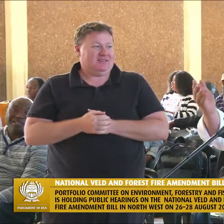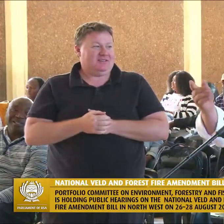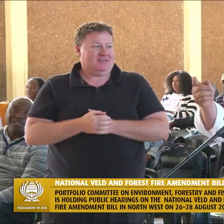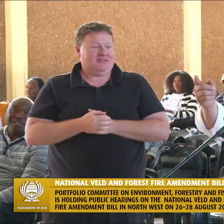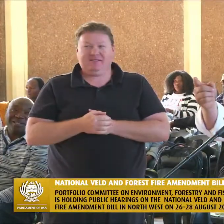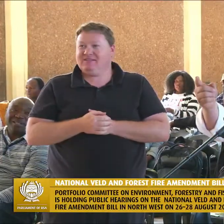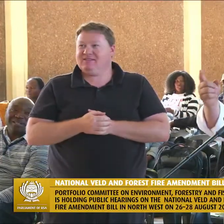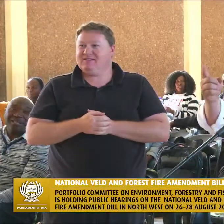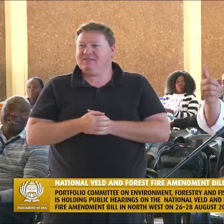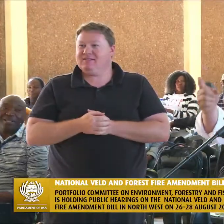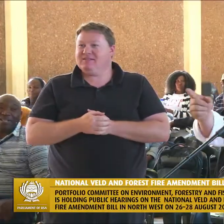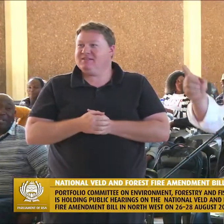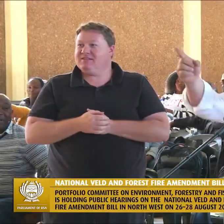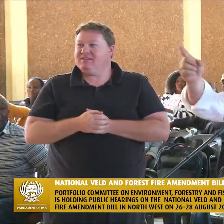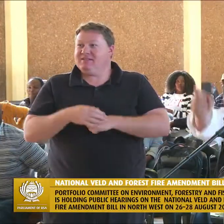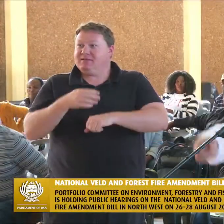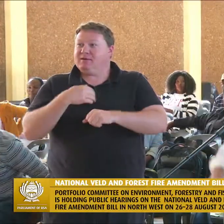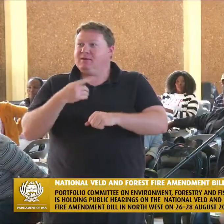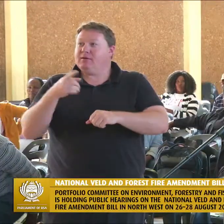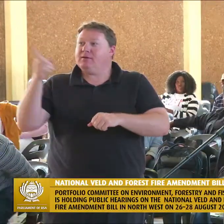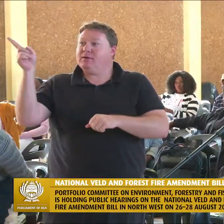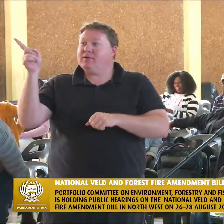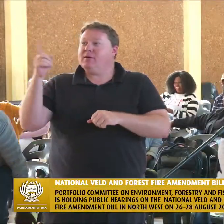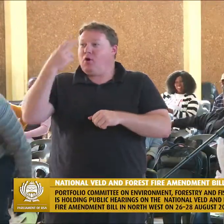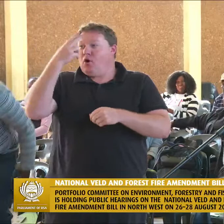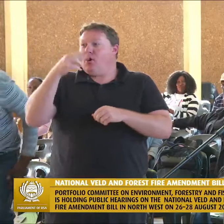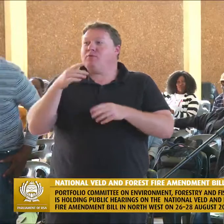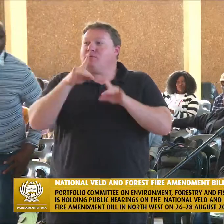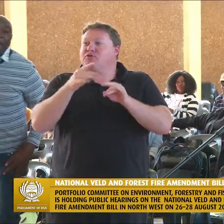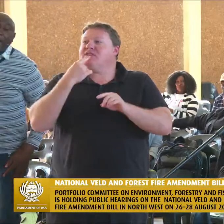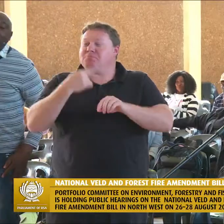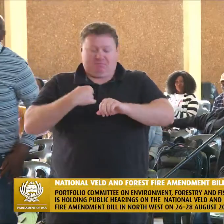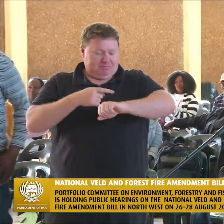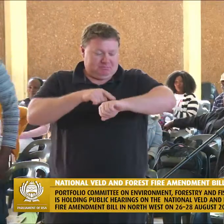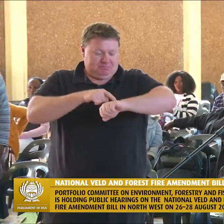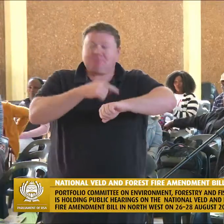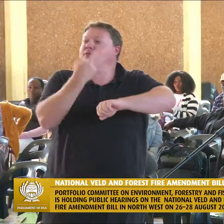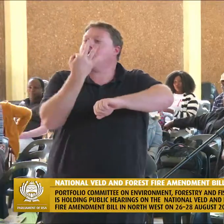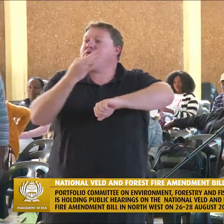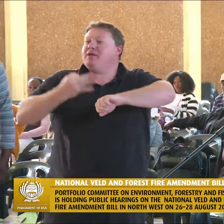madam please time me i've got three hours according to the honorable chairman